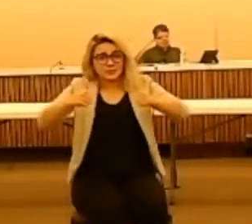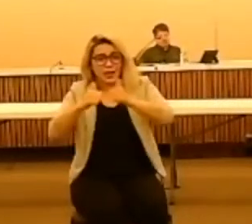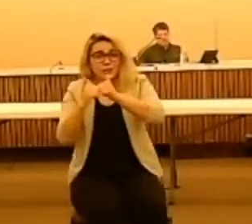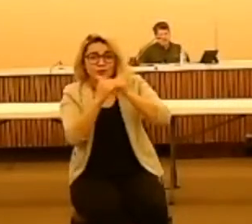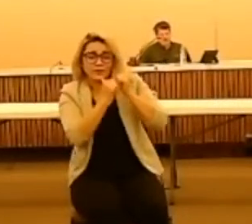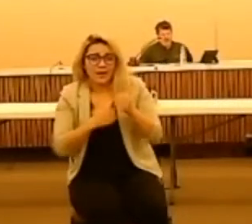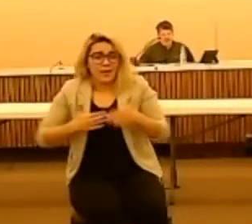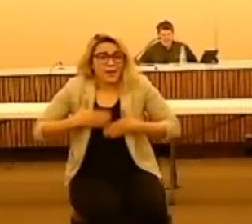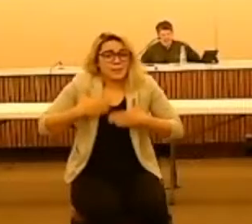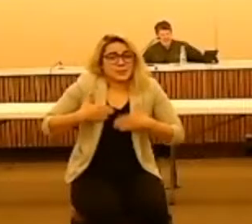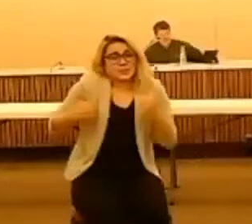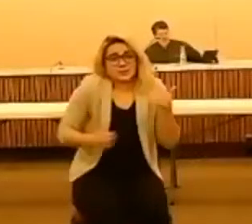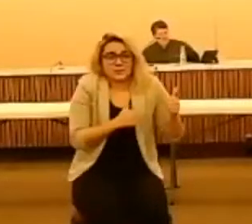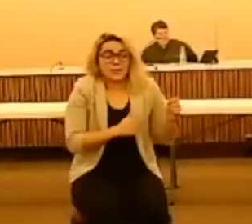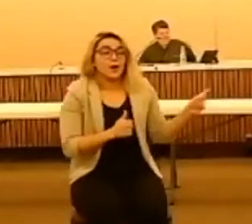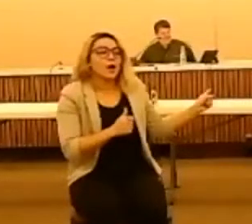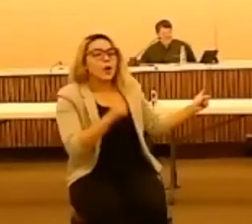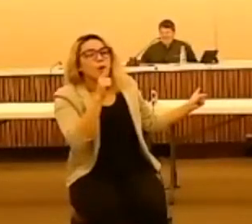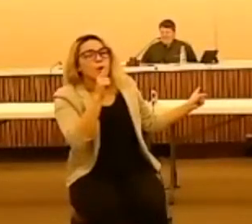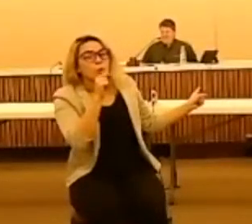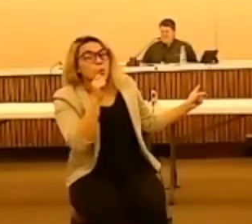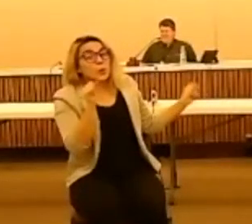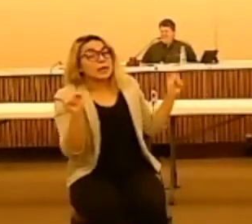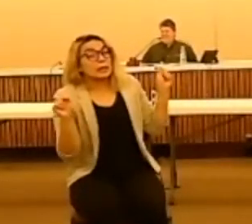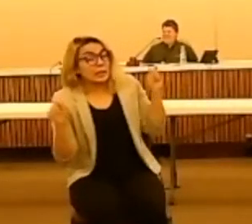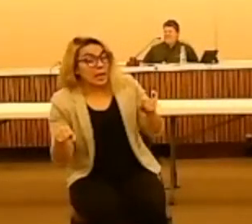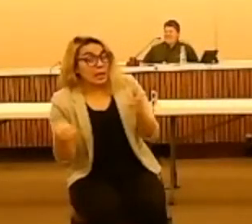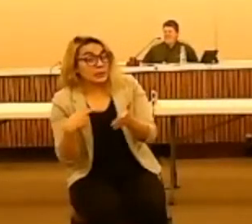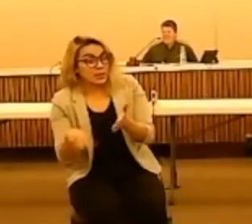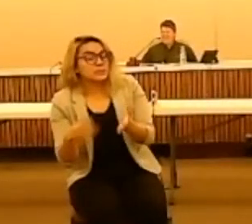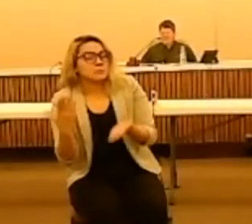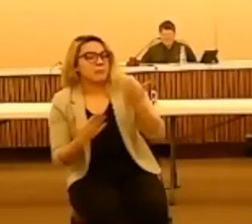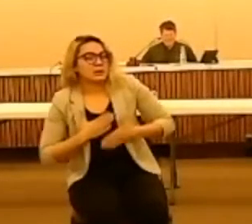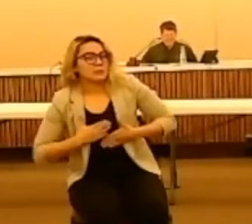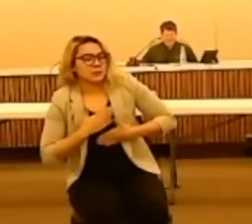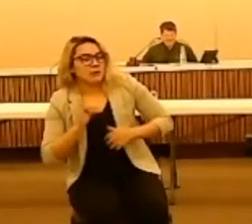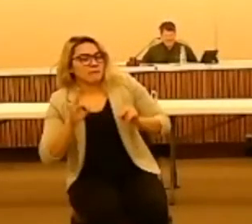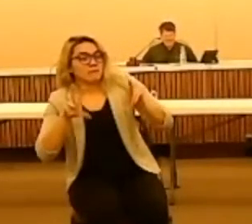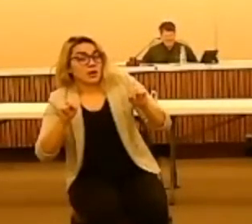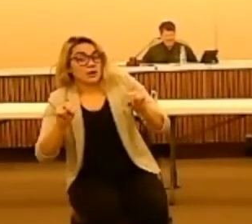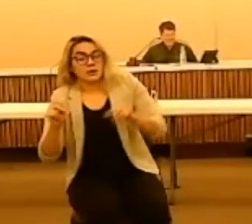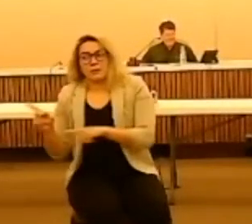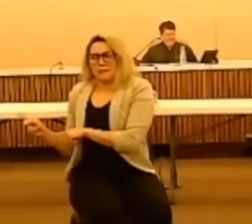For those of you who can dance. I would stand next to the people that can't, just because.